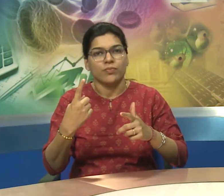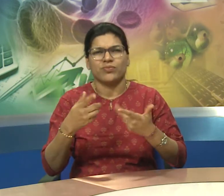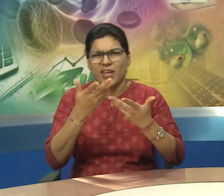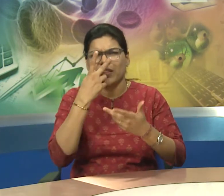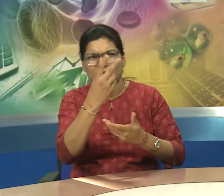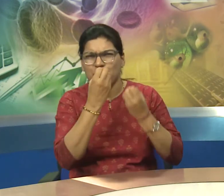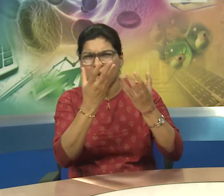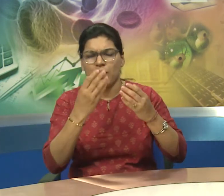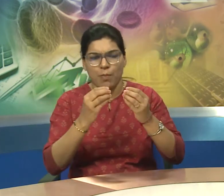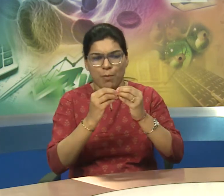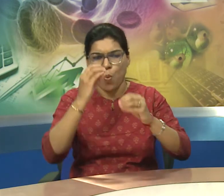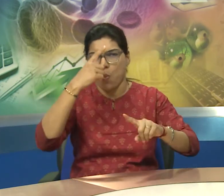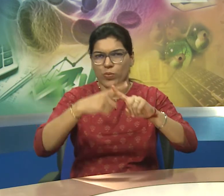Anything in large quantity